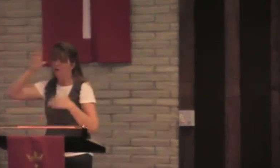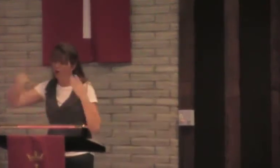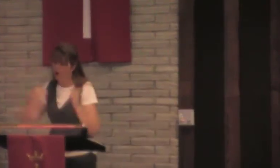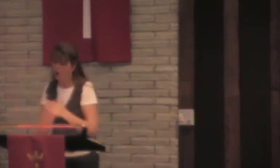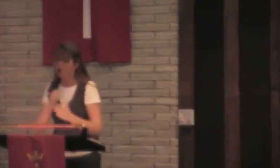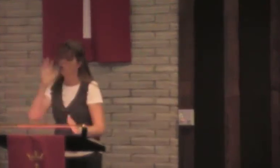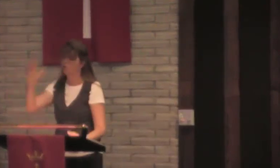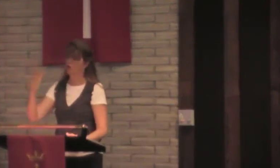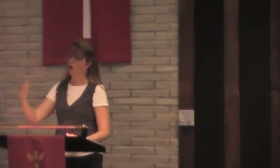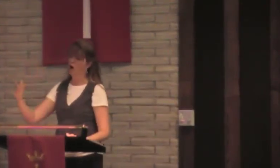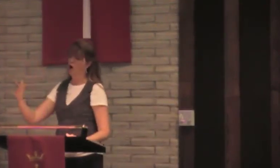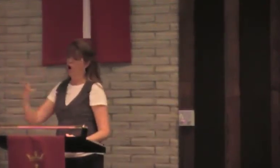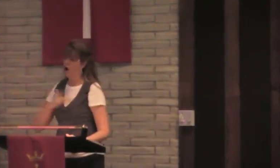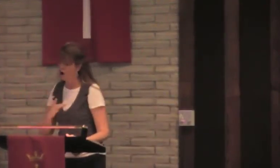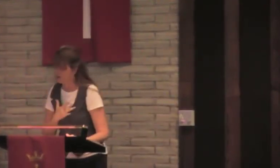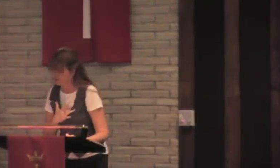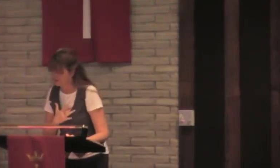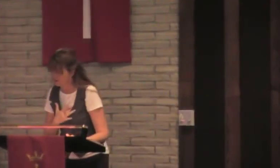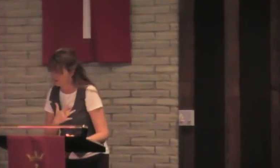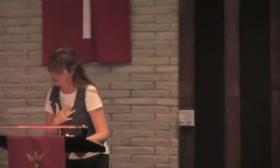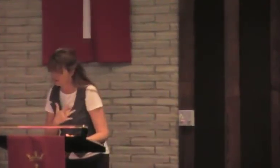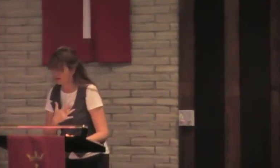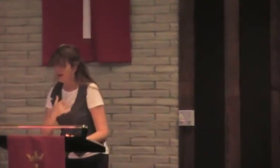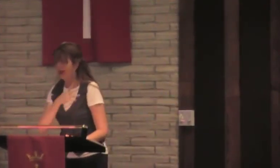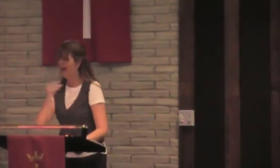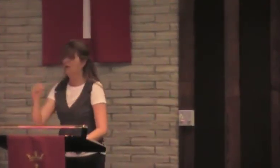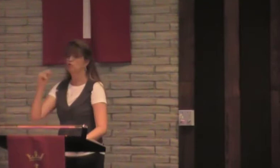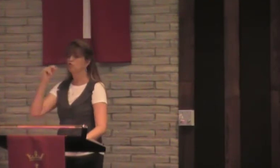Trust in the Lord with all your heart,